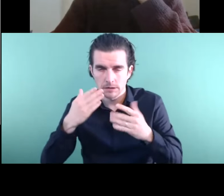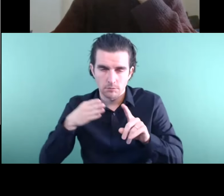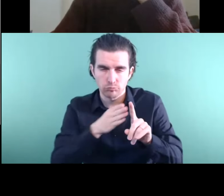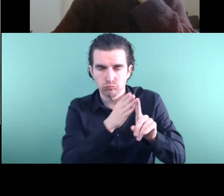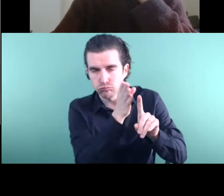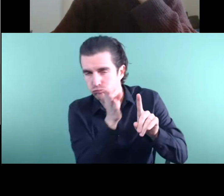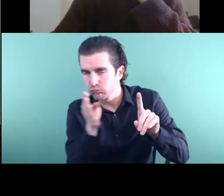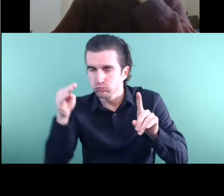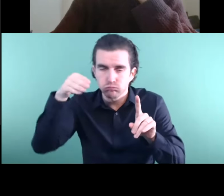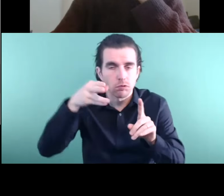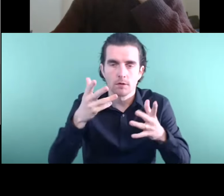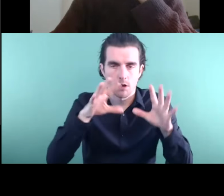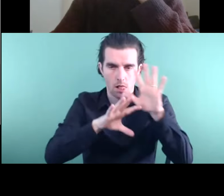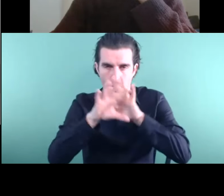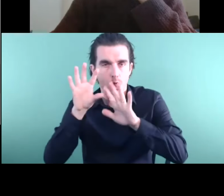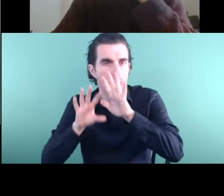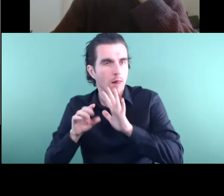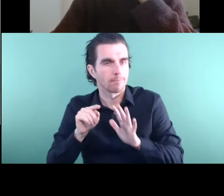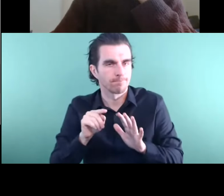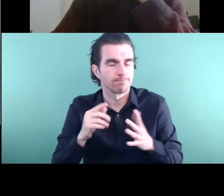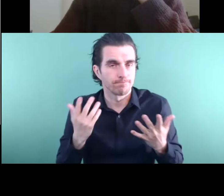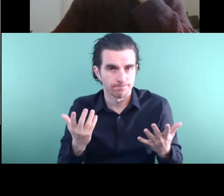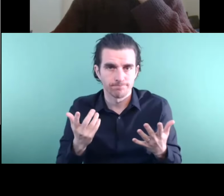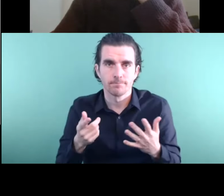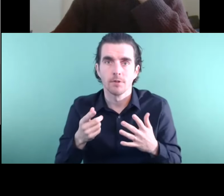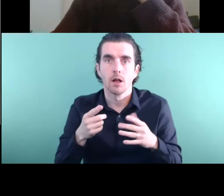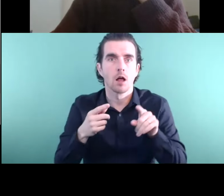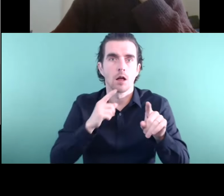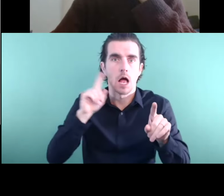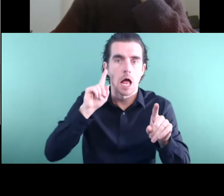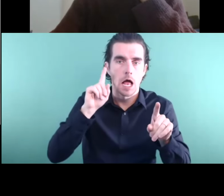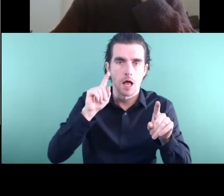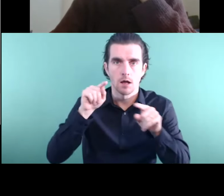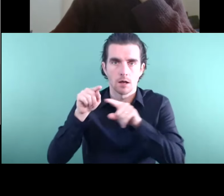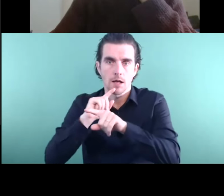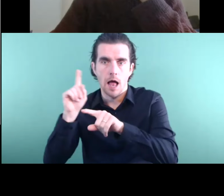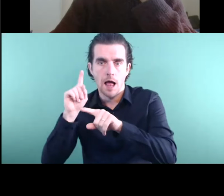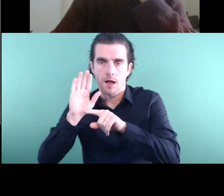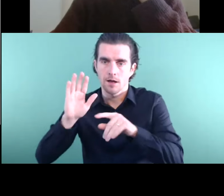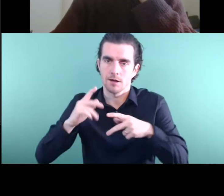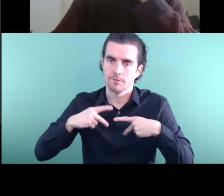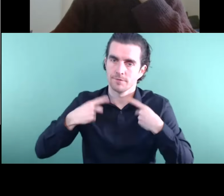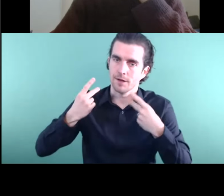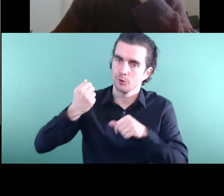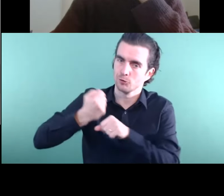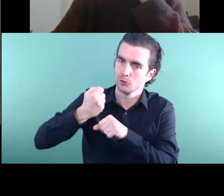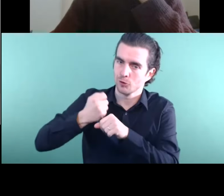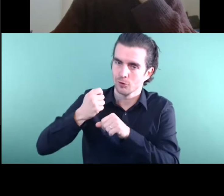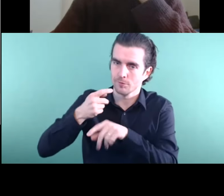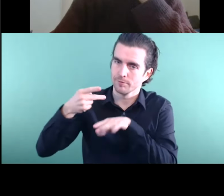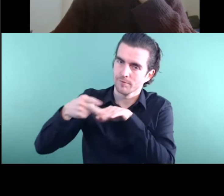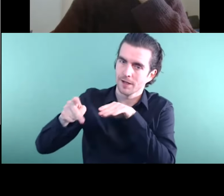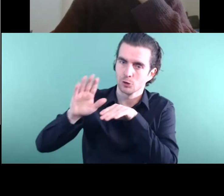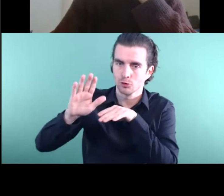Advantages are huge, particularly when you're interested in an evidence-based approach, which most governments are